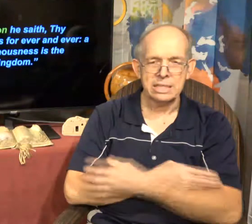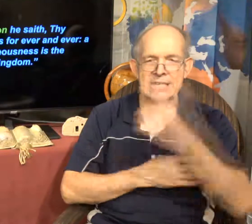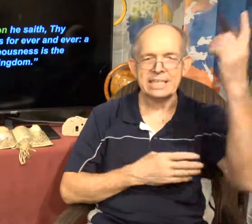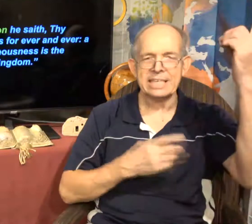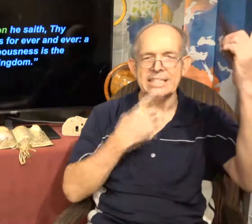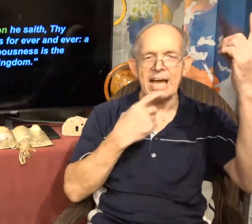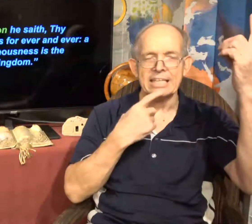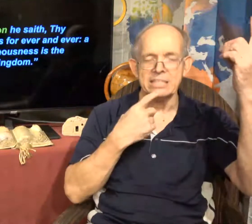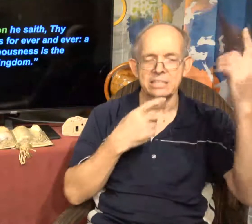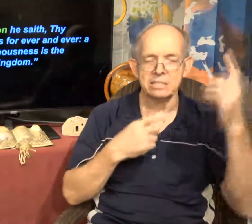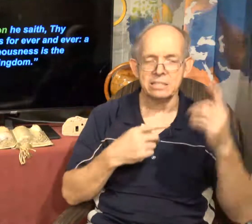He said,